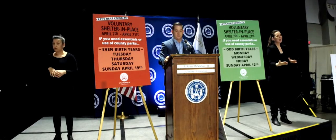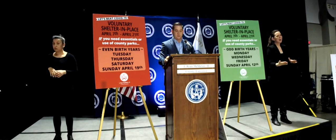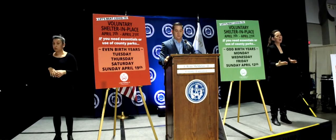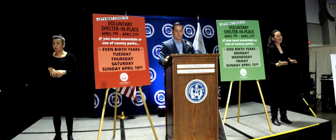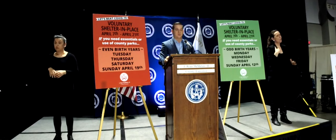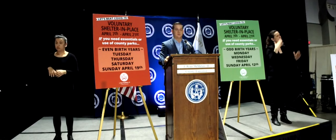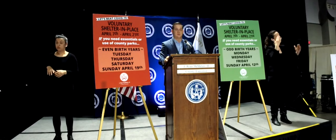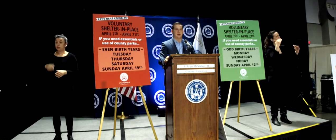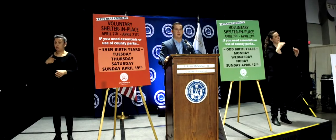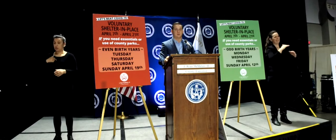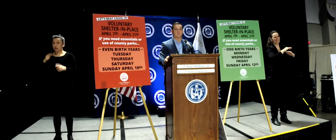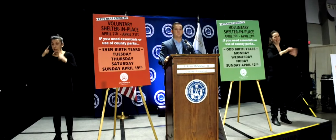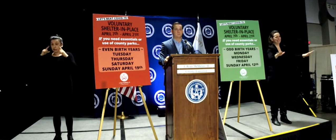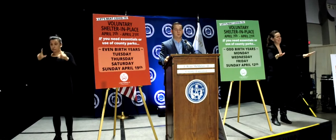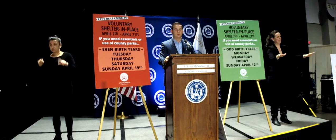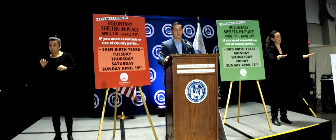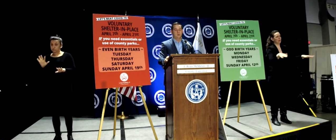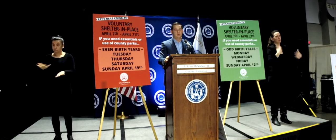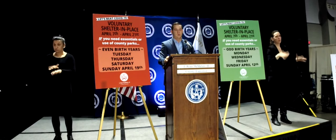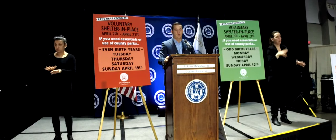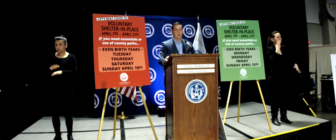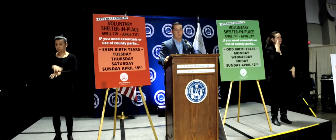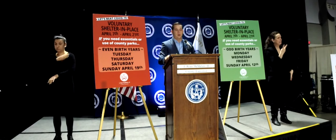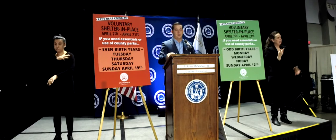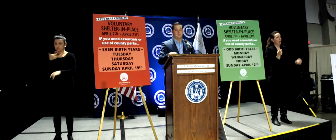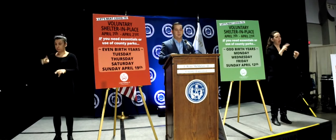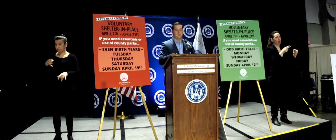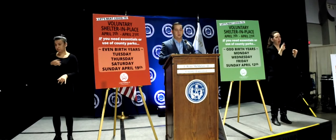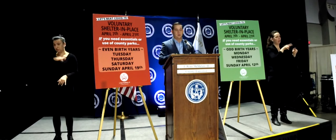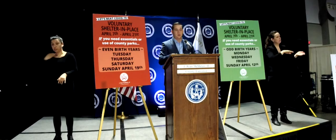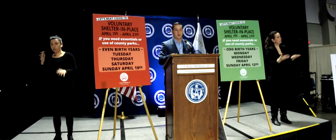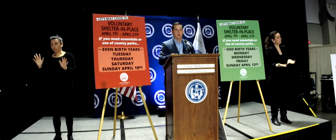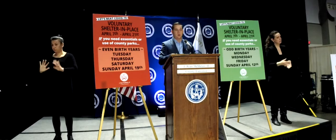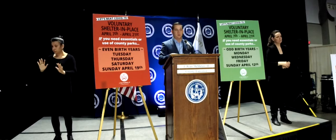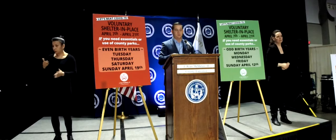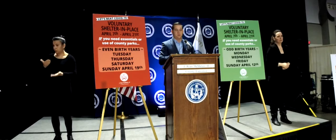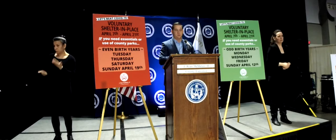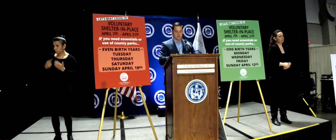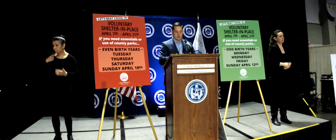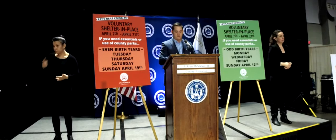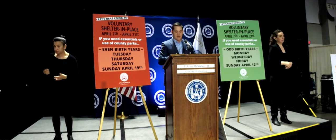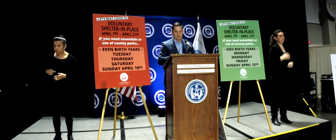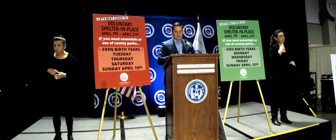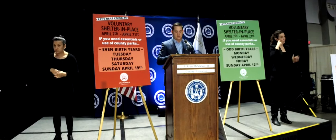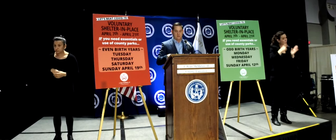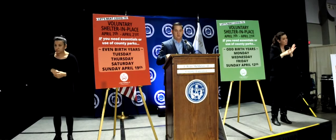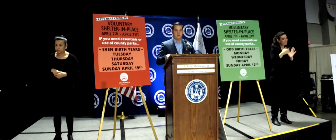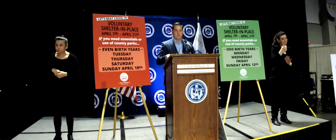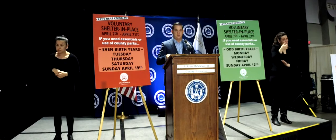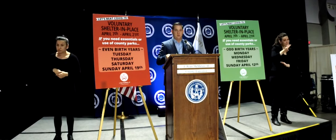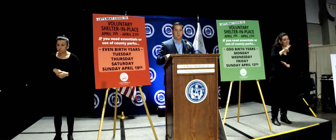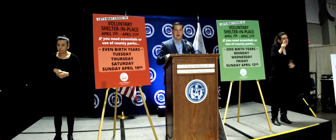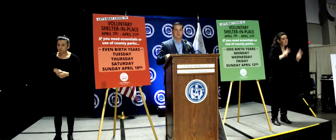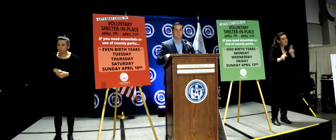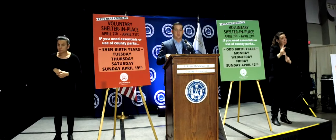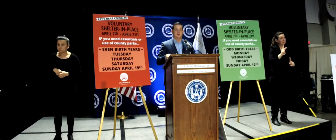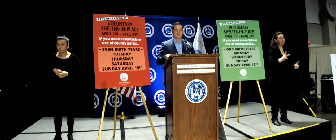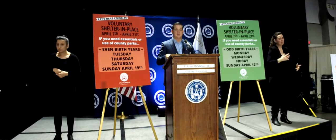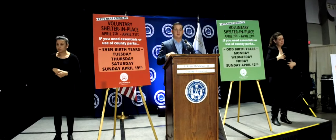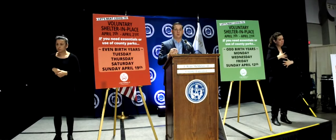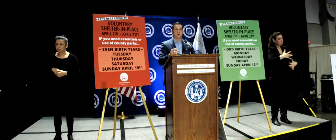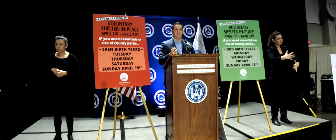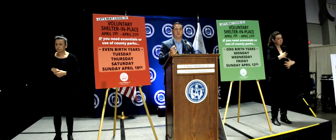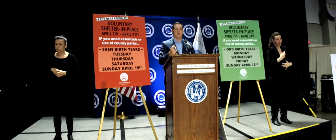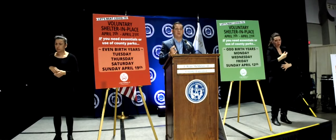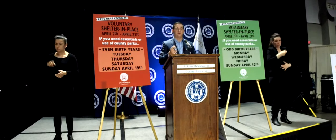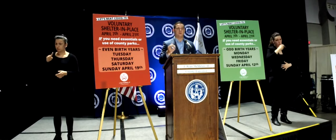17 people in ICU is not good. So I know that there's people that fastly become hospitalized in this.